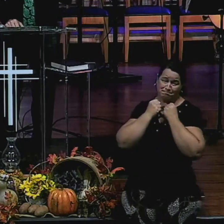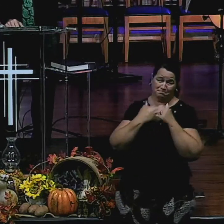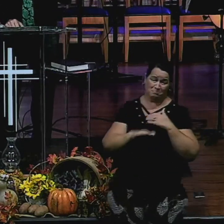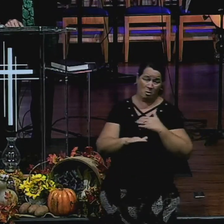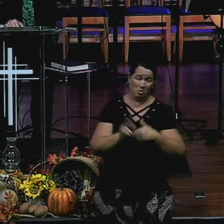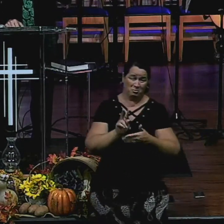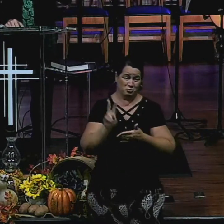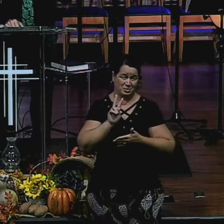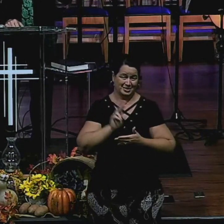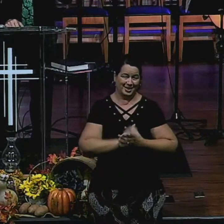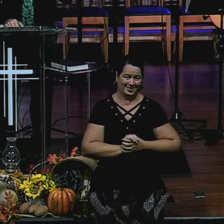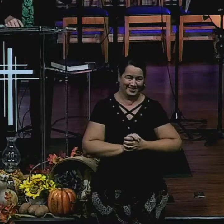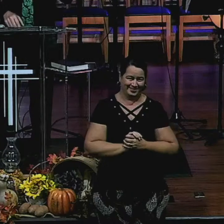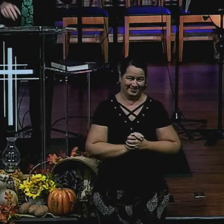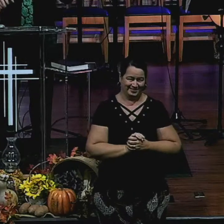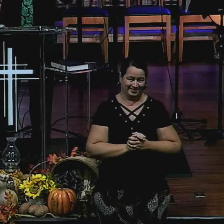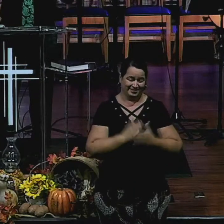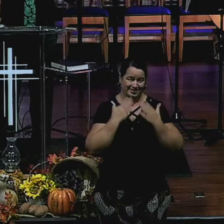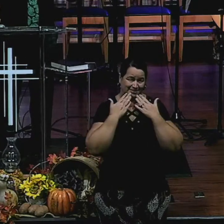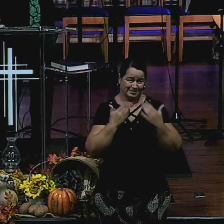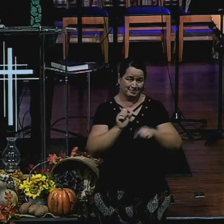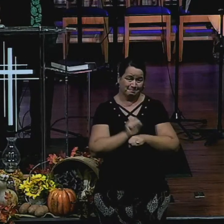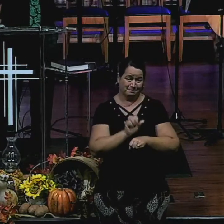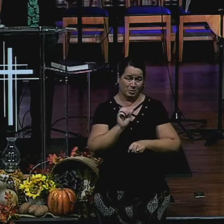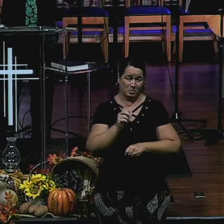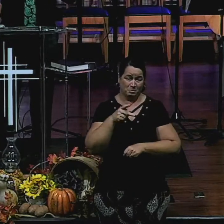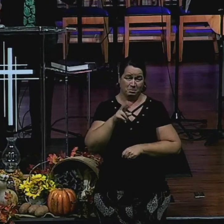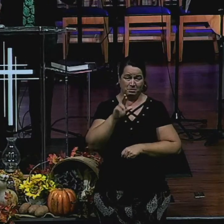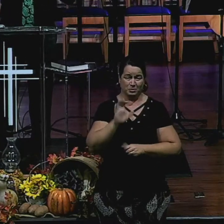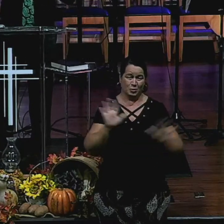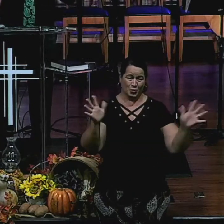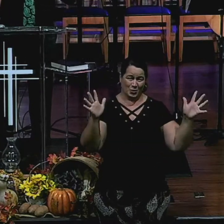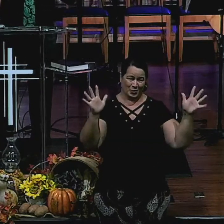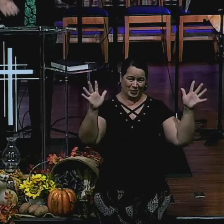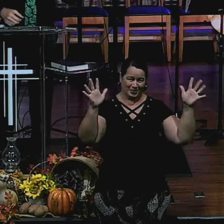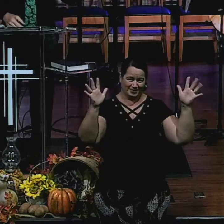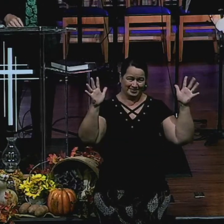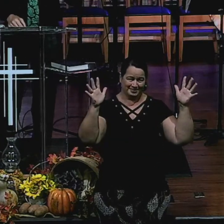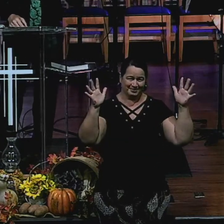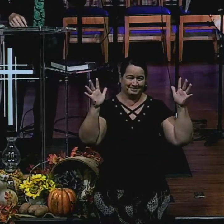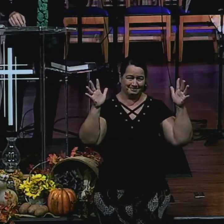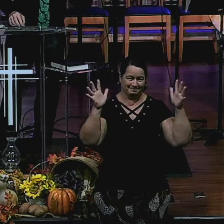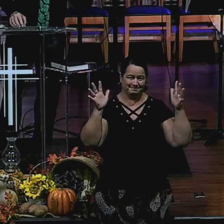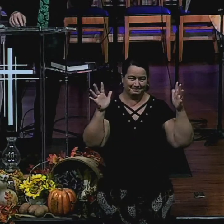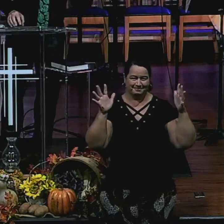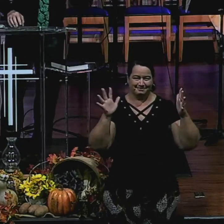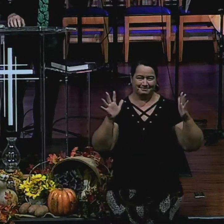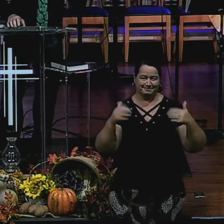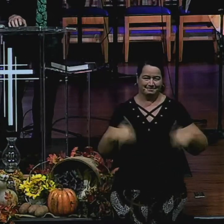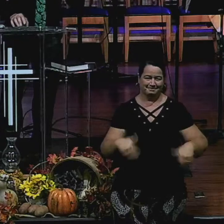less than 2 weeks ago, thanks to the work of the OPRC and people like us that support them.